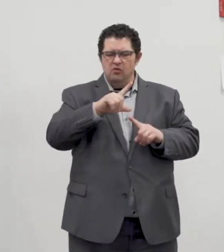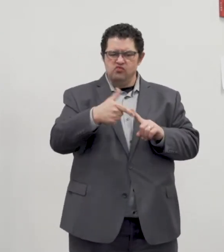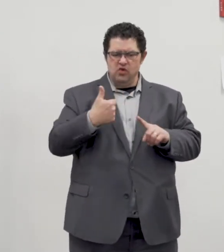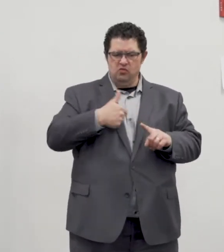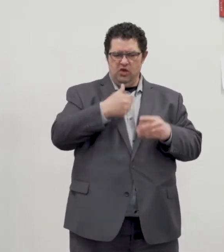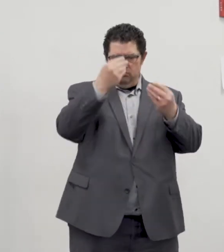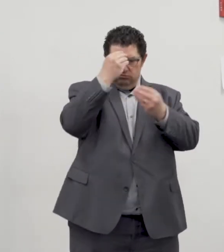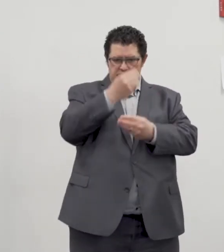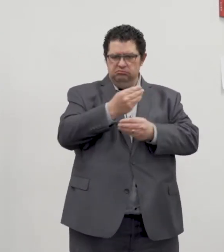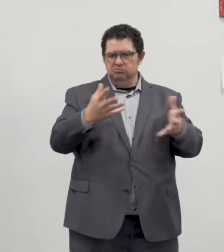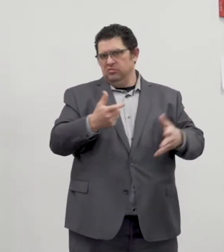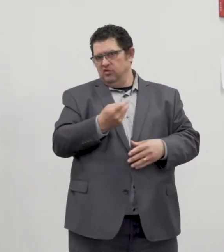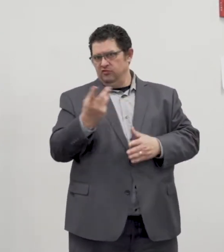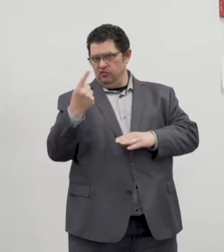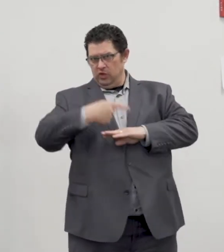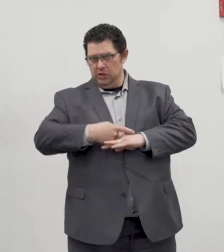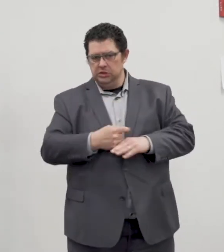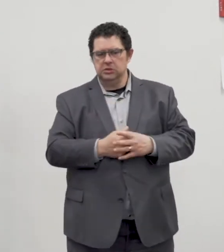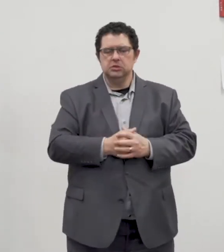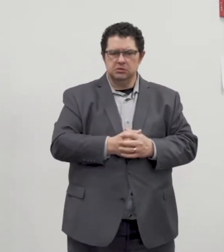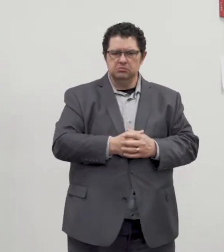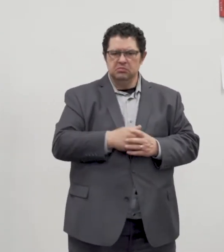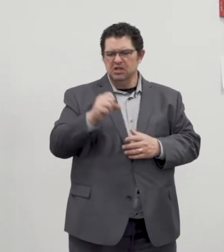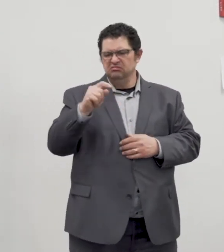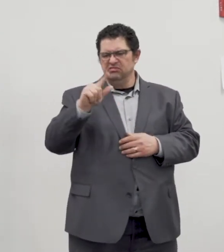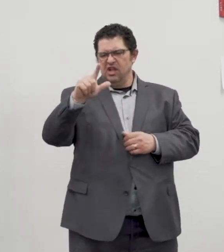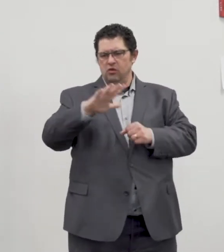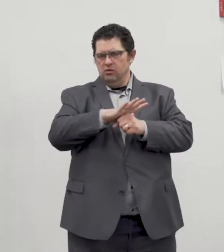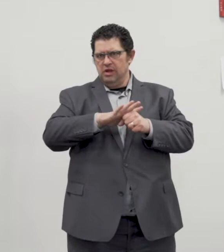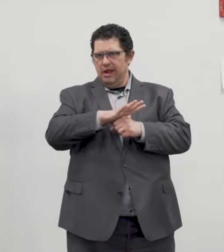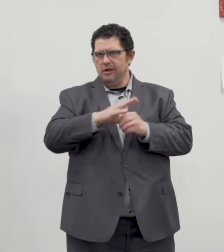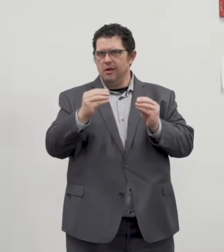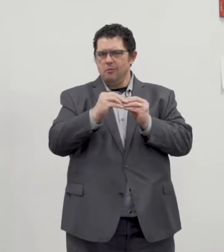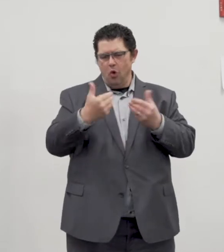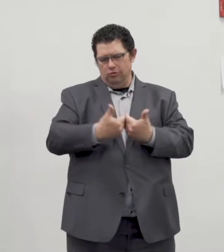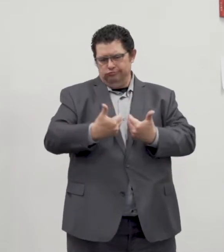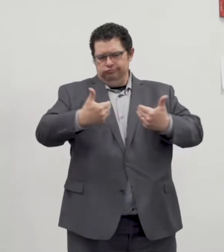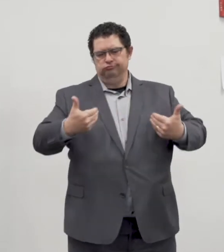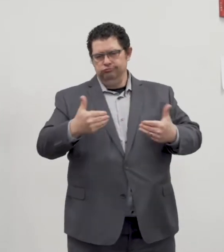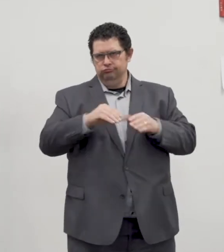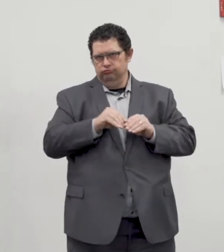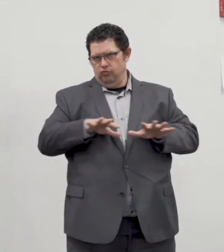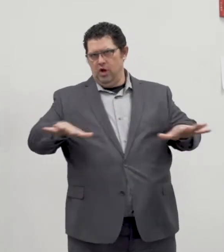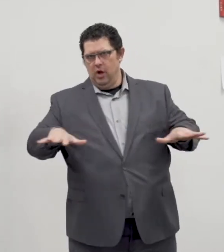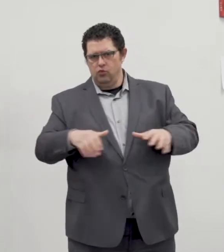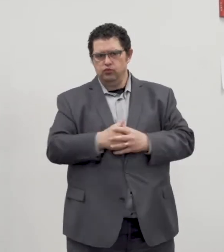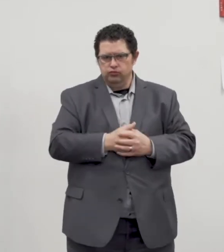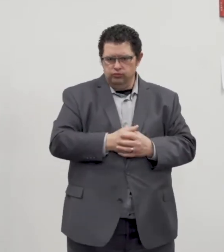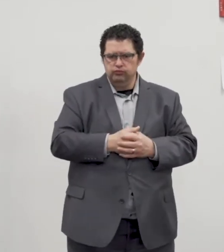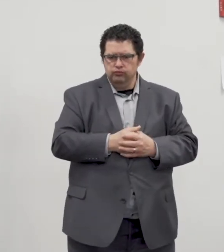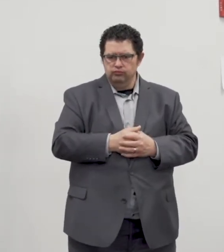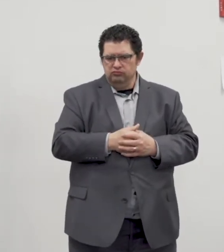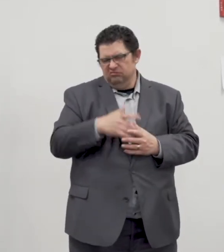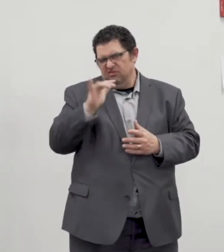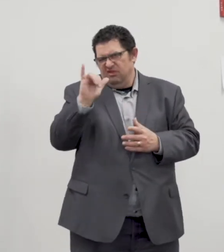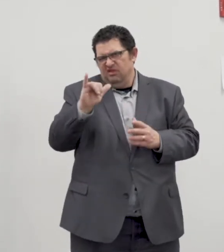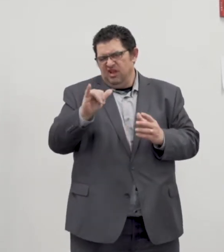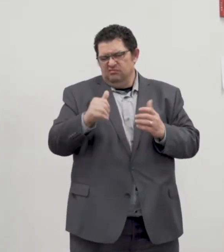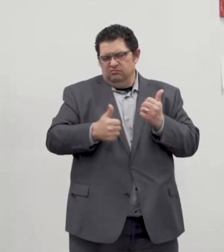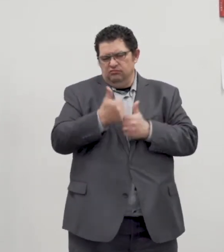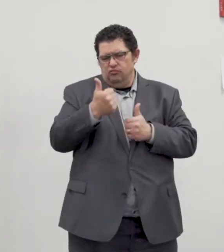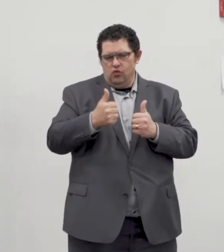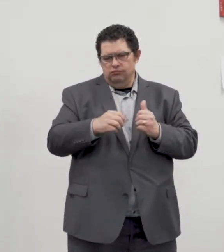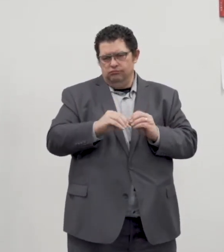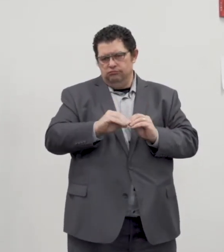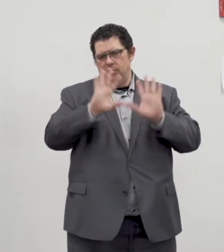know, St. Louis County is more suburban and more spread out, you know, that would be the most obvious difference. But as